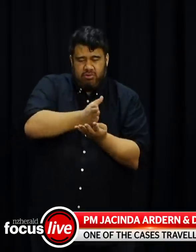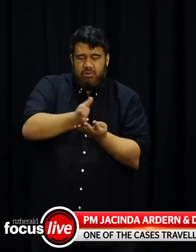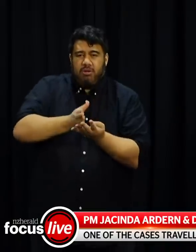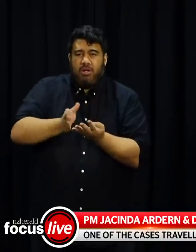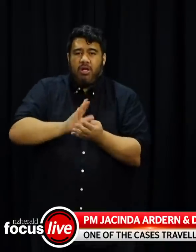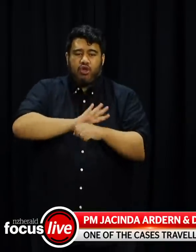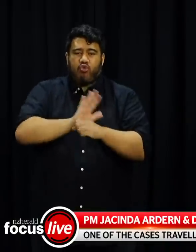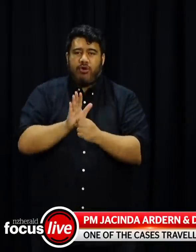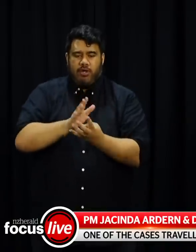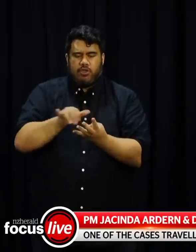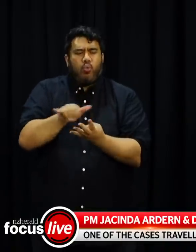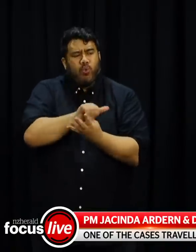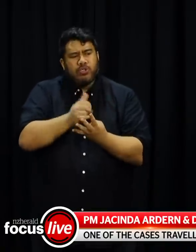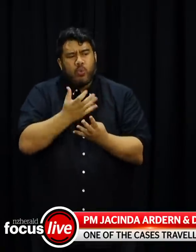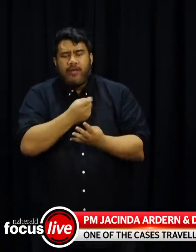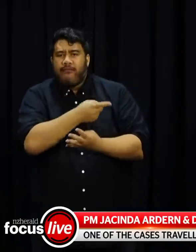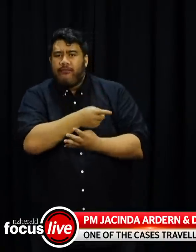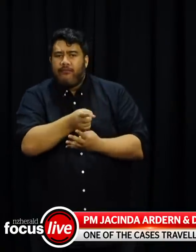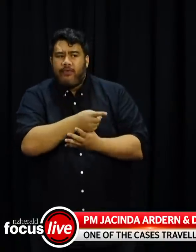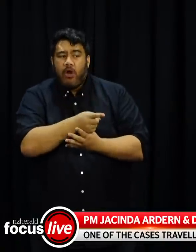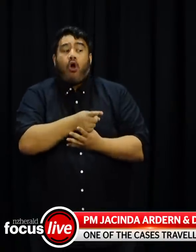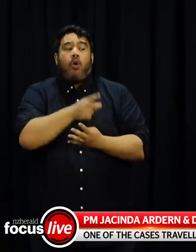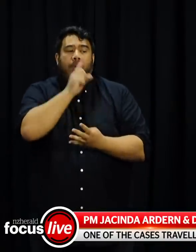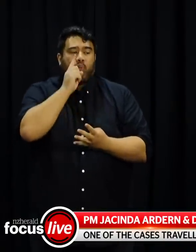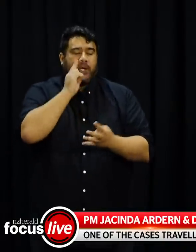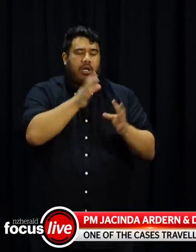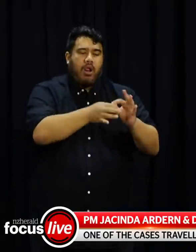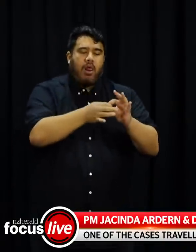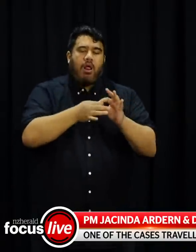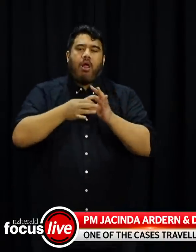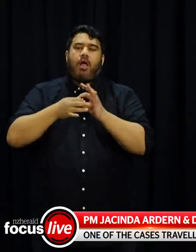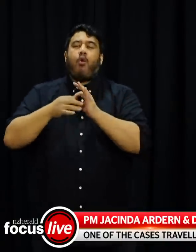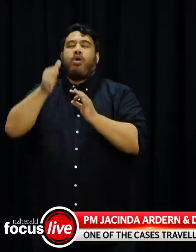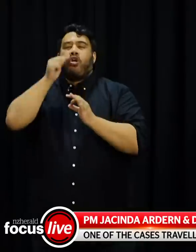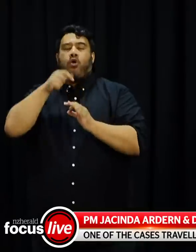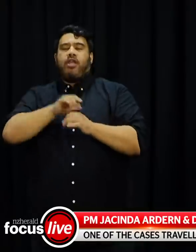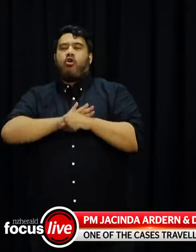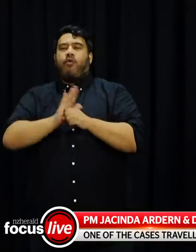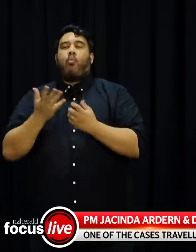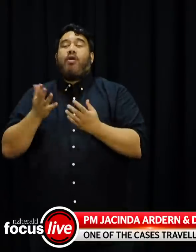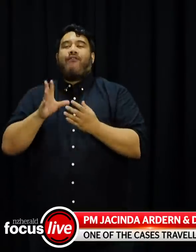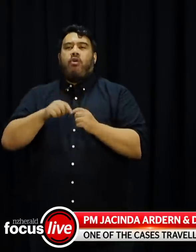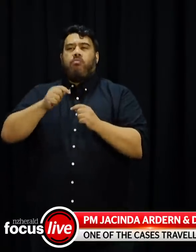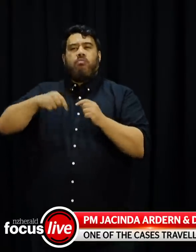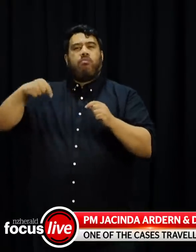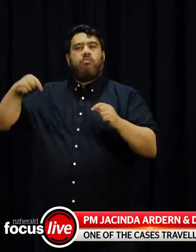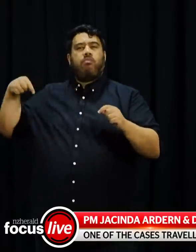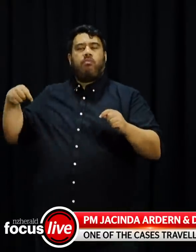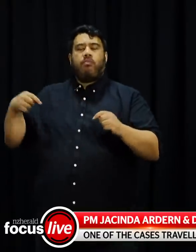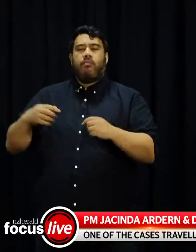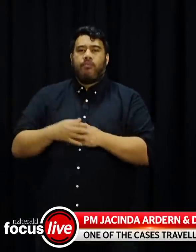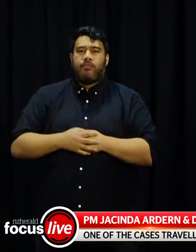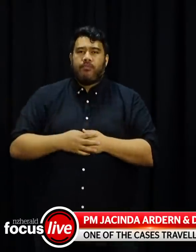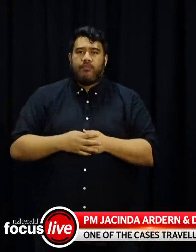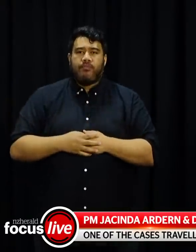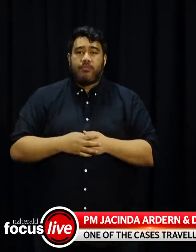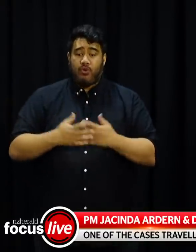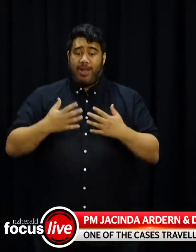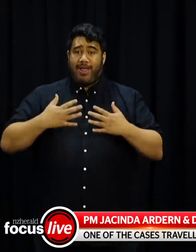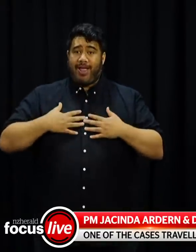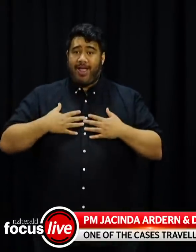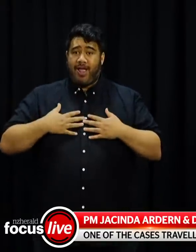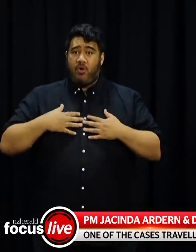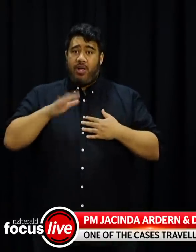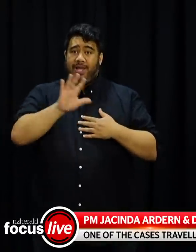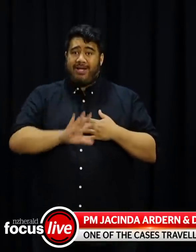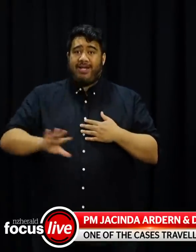possible where this virus may have arisen from and then got out into the community. So our National Contact Tracing Centre